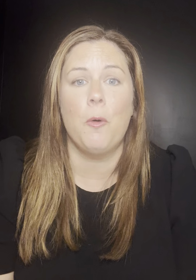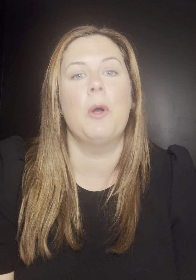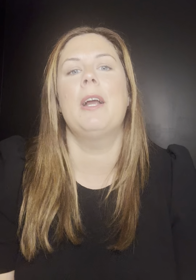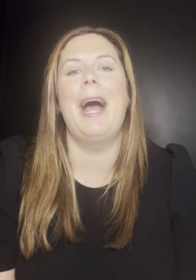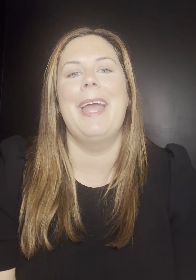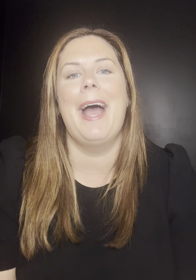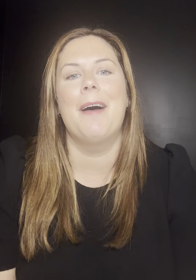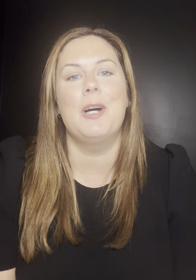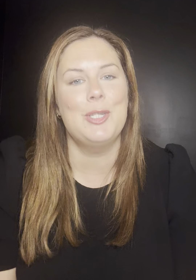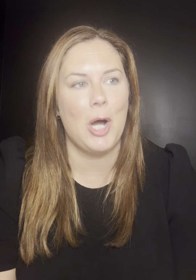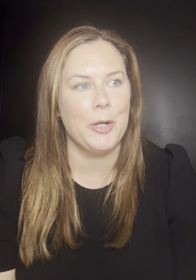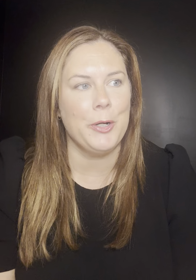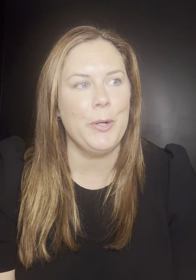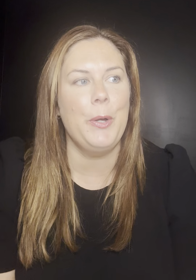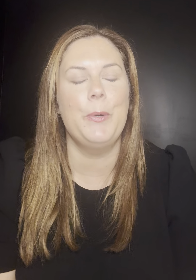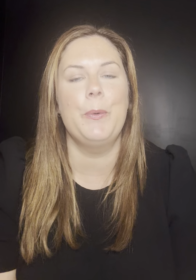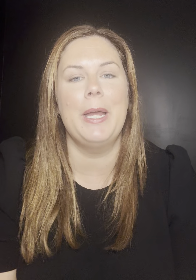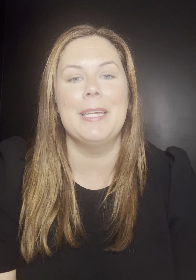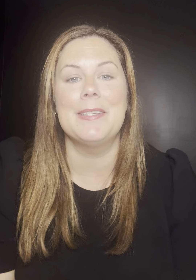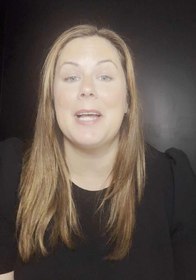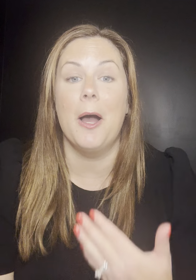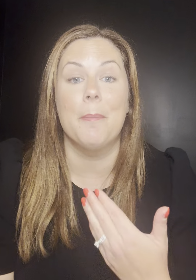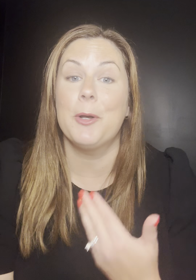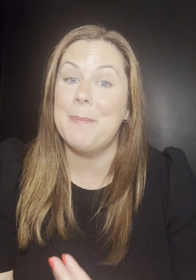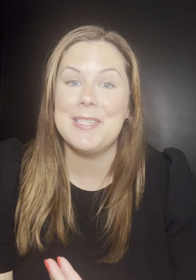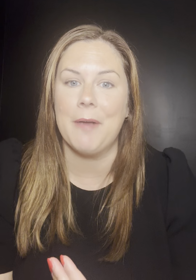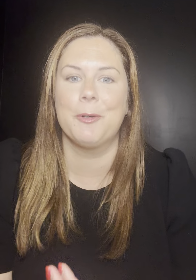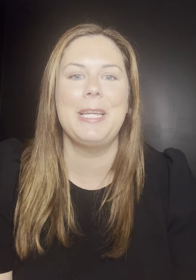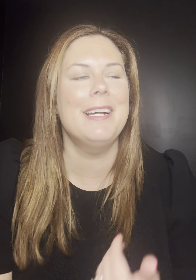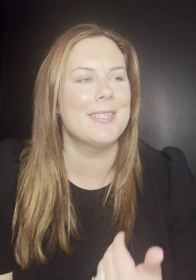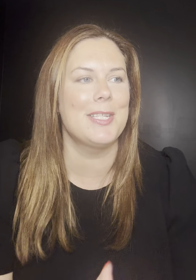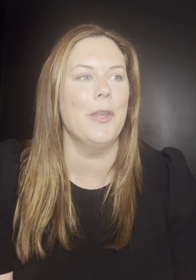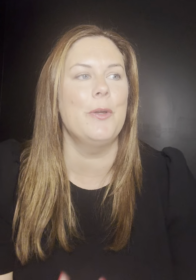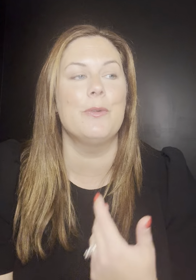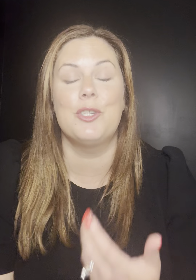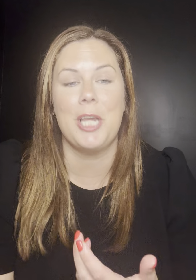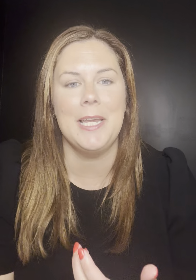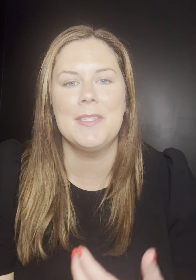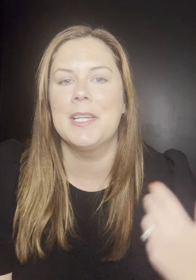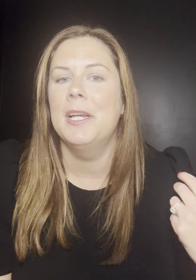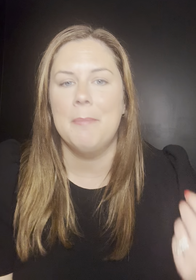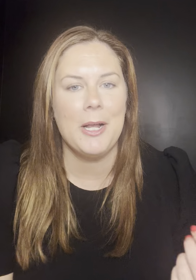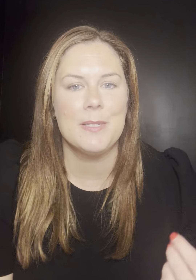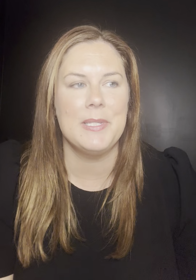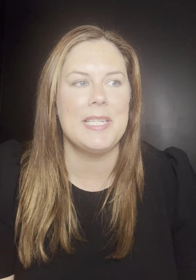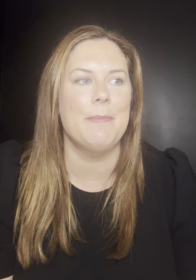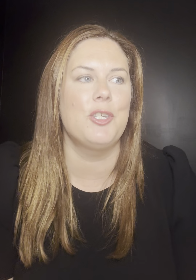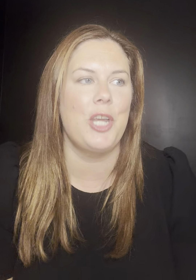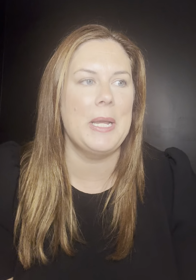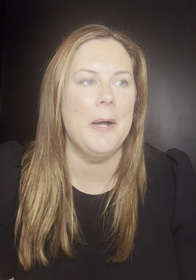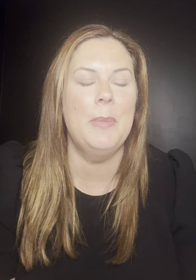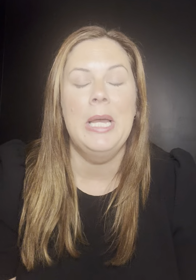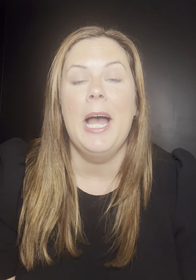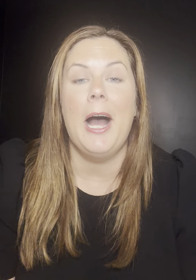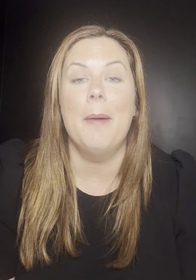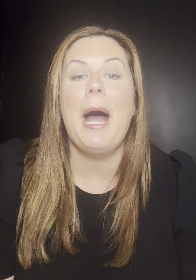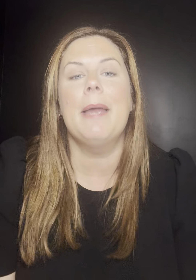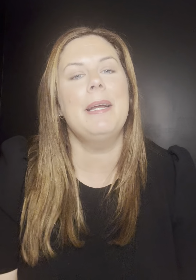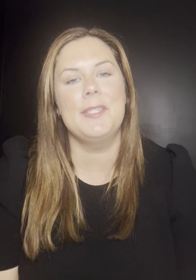4. I have a daughter who is, her name is Everly, a son who's Jace. My husband's name is Jacob. I myself